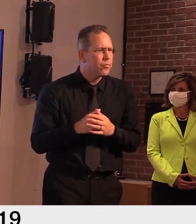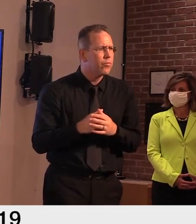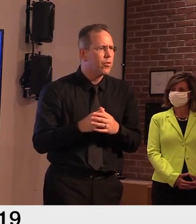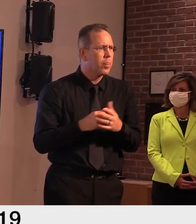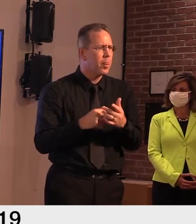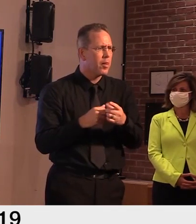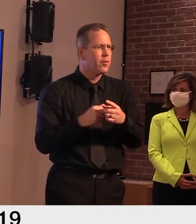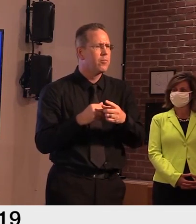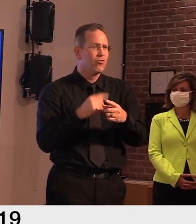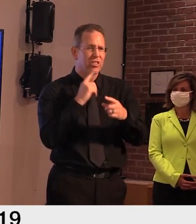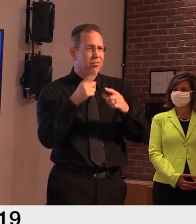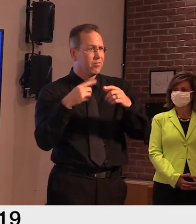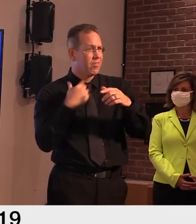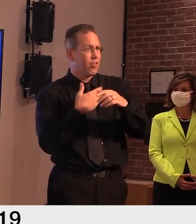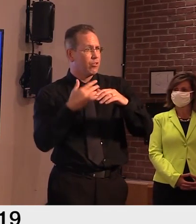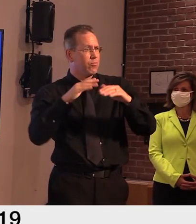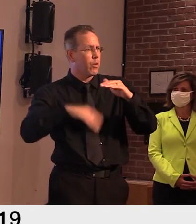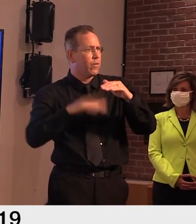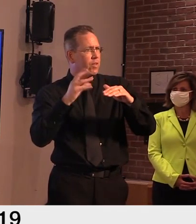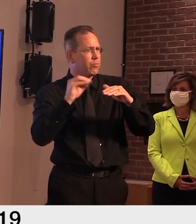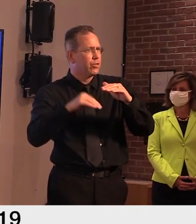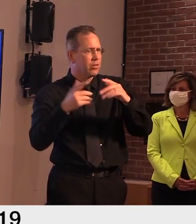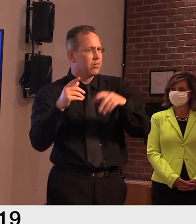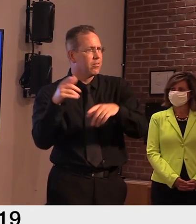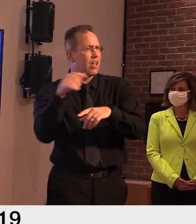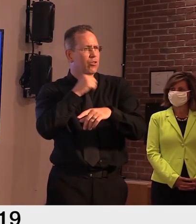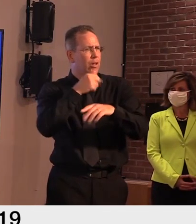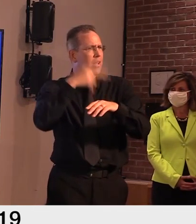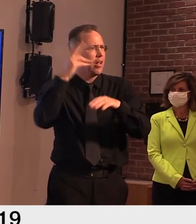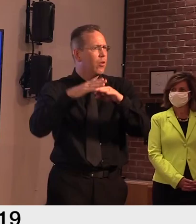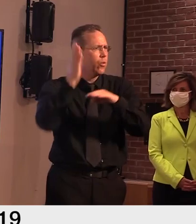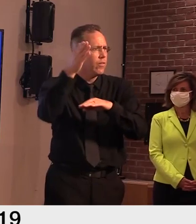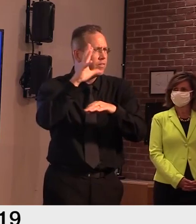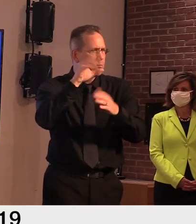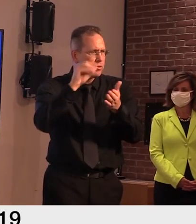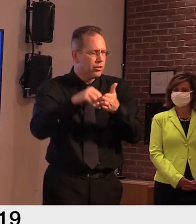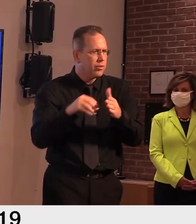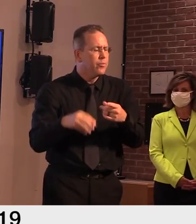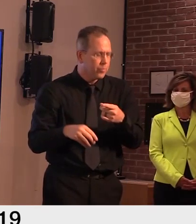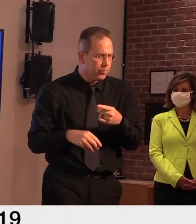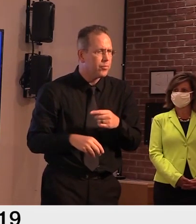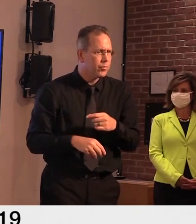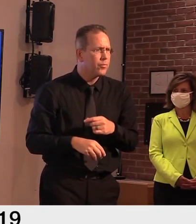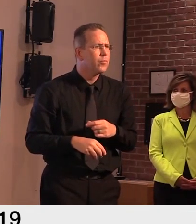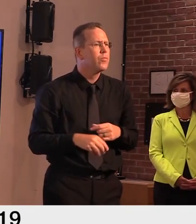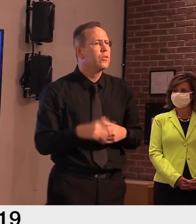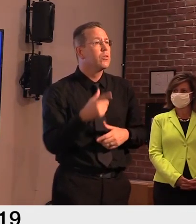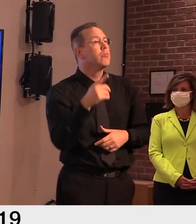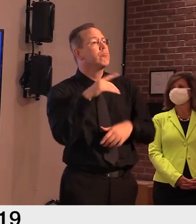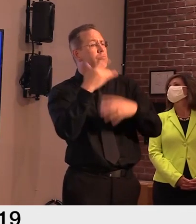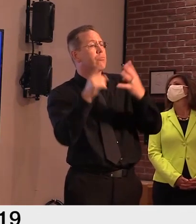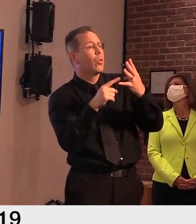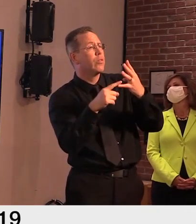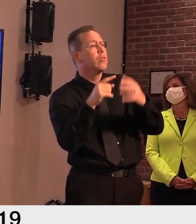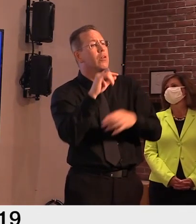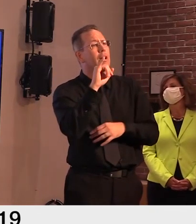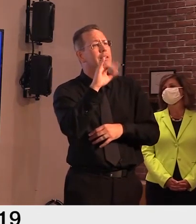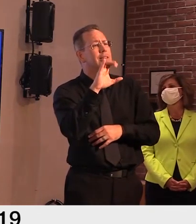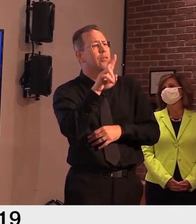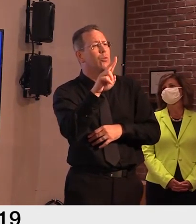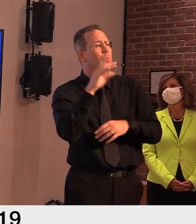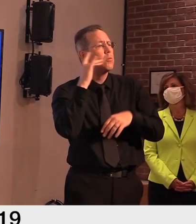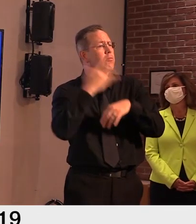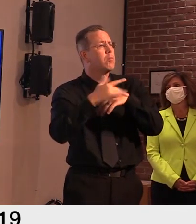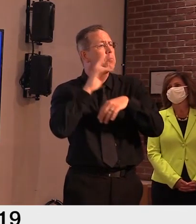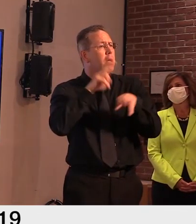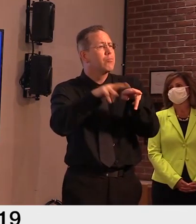16% for the last bit of weeks here, well above that 5% recommendation that we have established by the